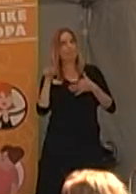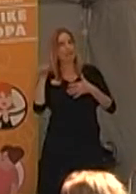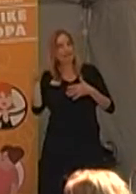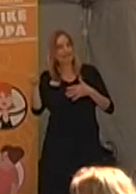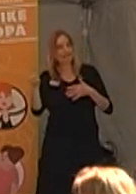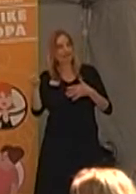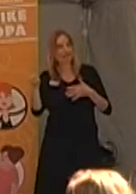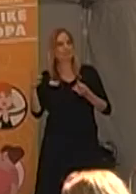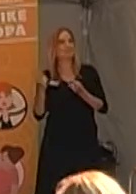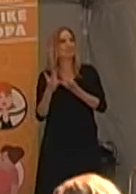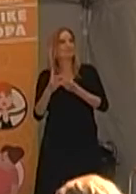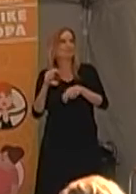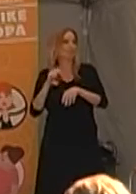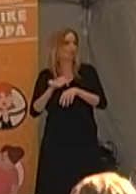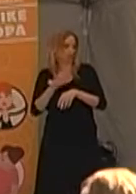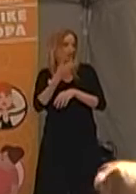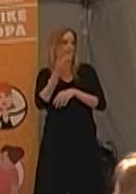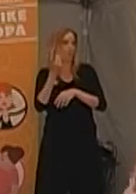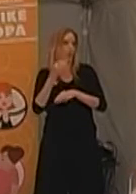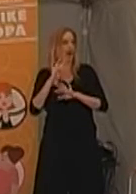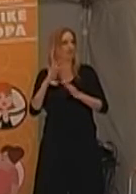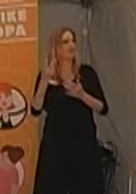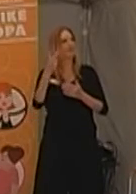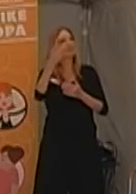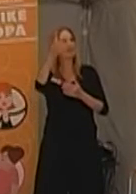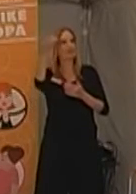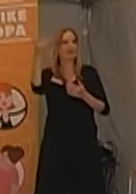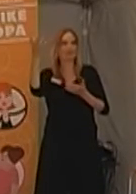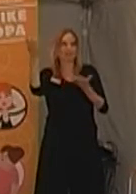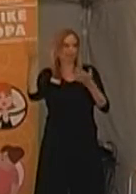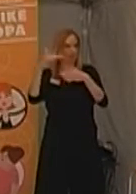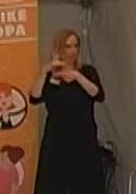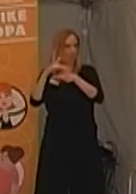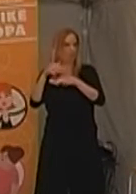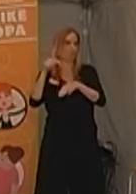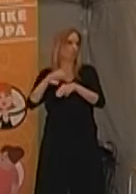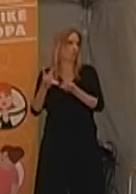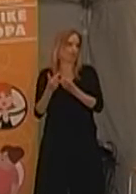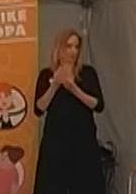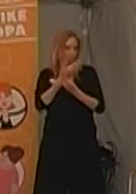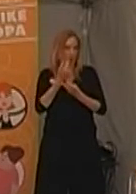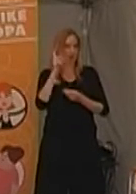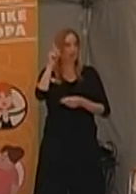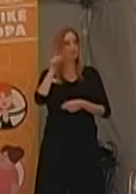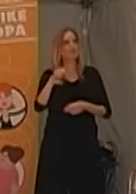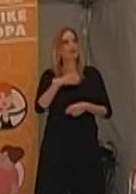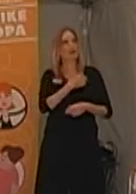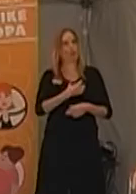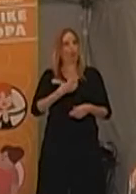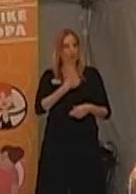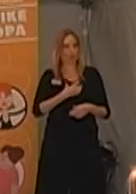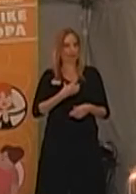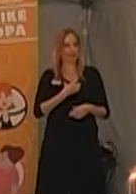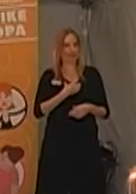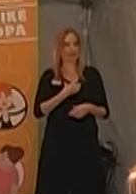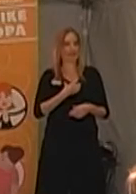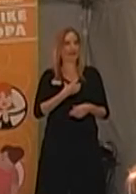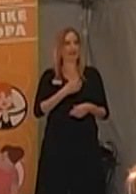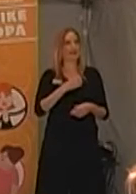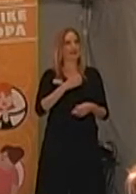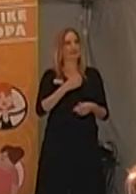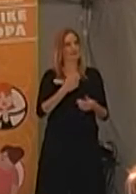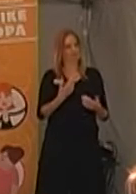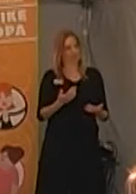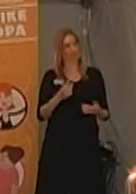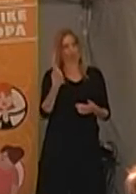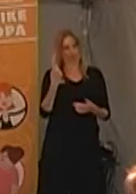and have other kind of system. And I think that's very important, because this emancipation